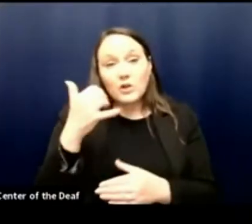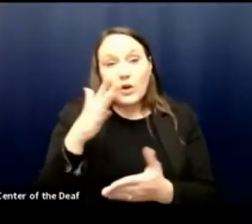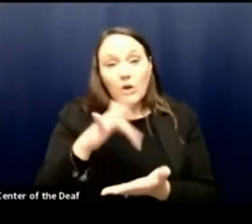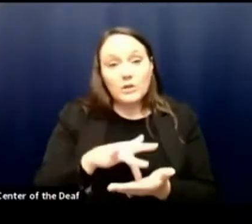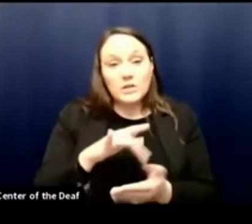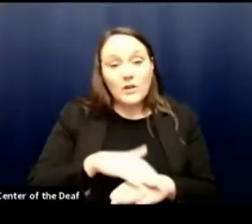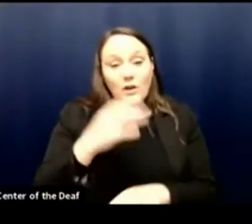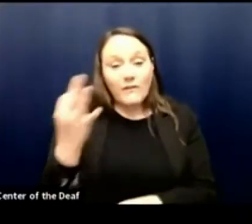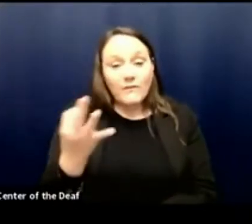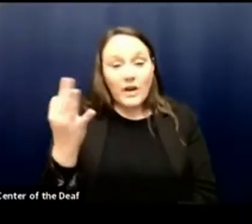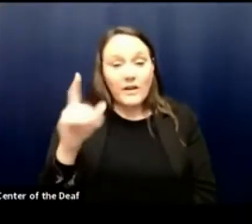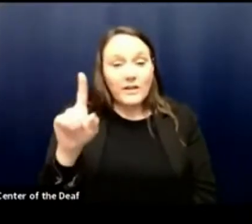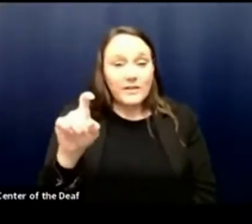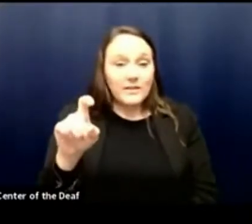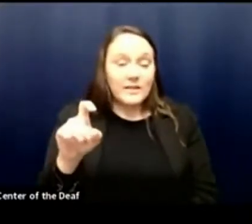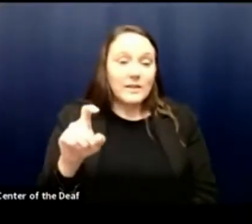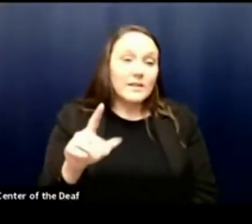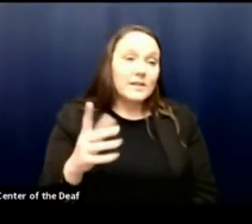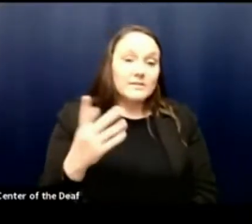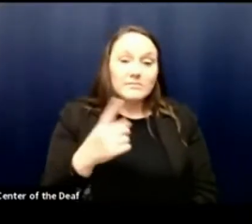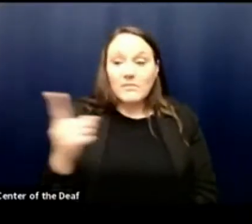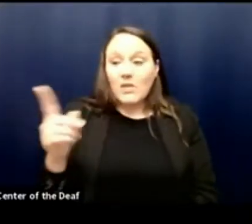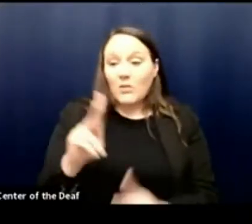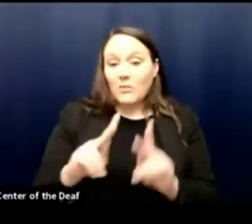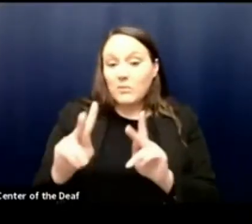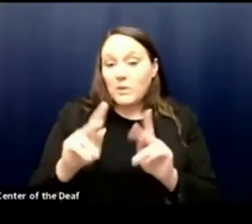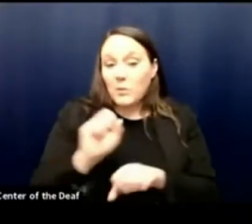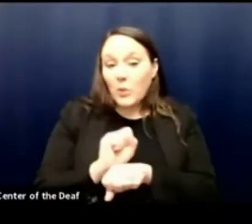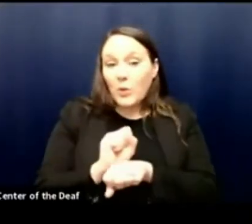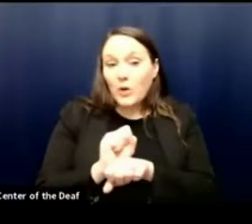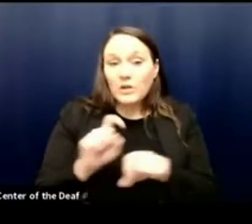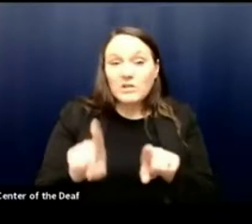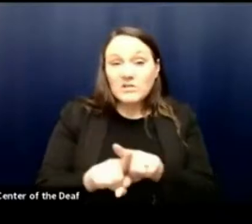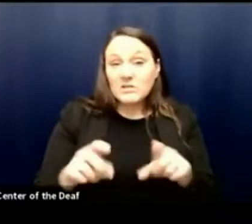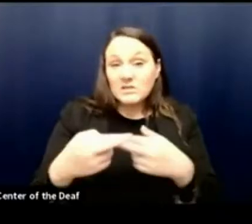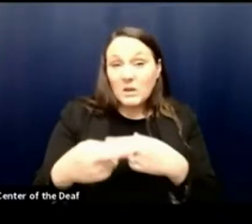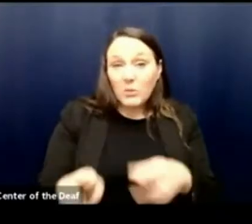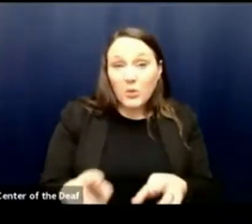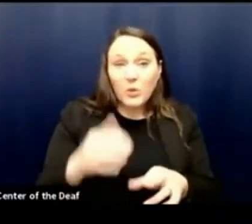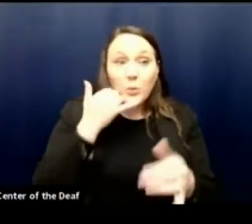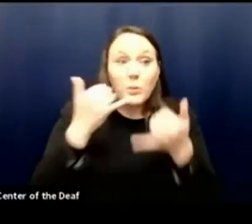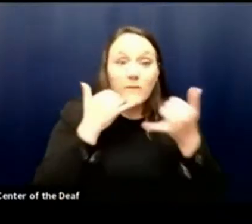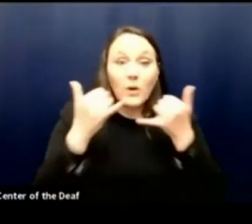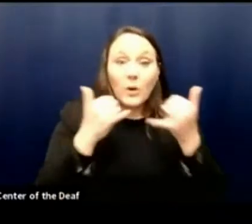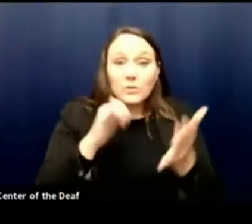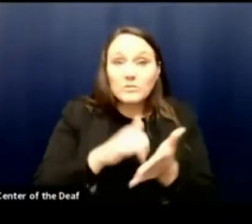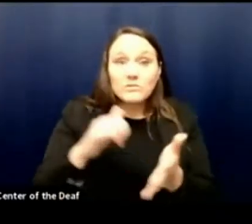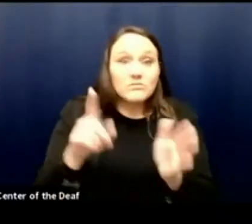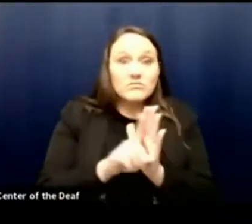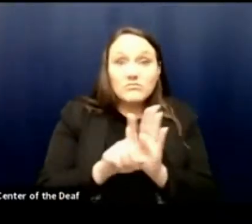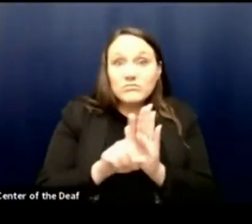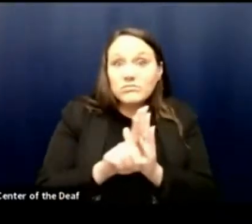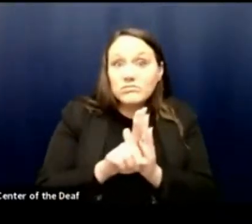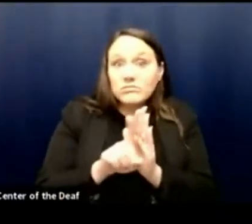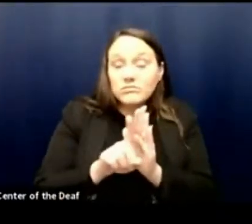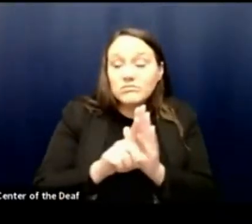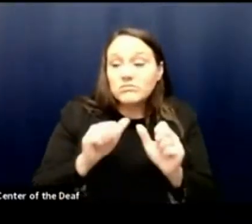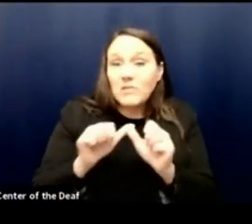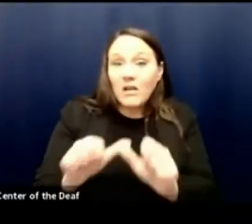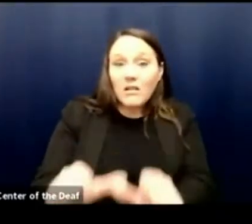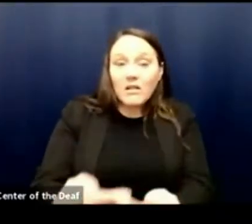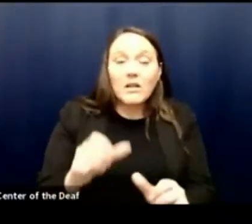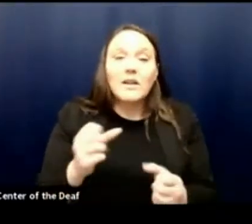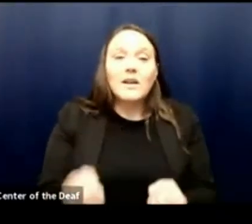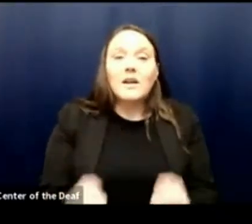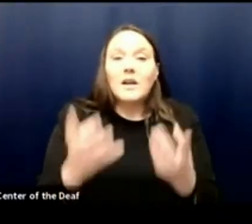Friday? Such as, do the folks there all work in the same room? Were the phones literally ringing off the hook? And how many people worked to